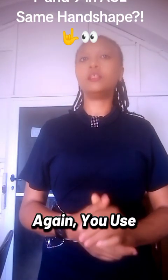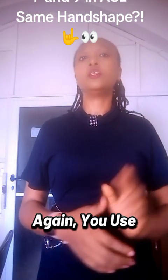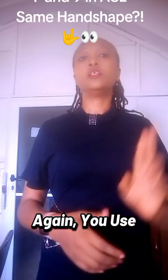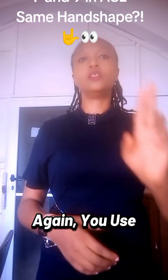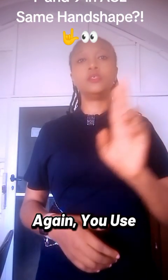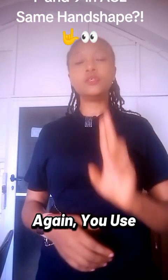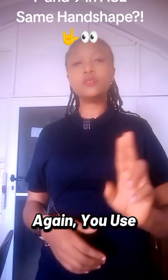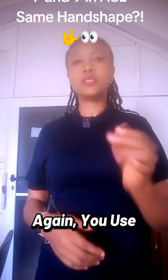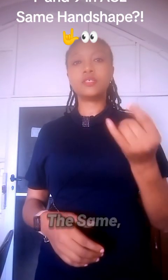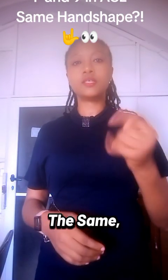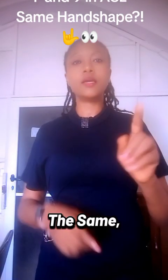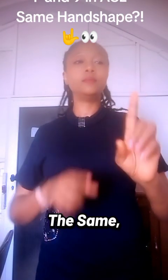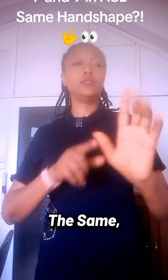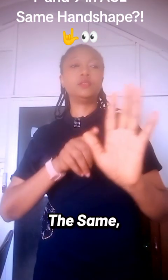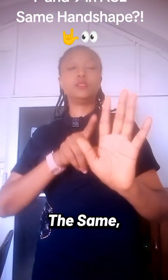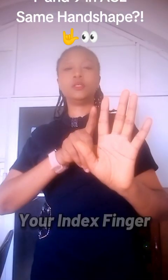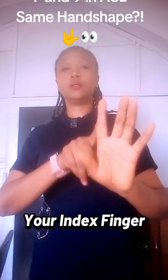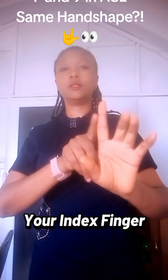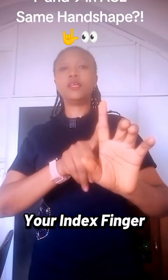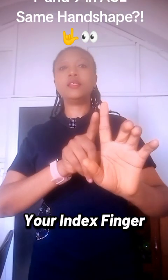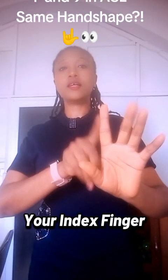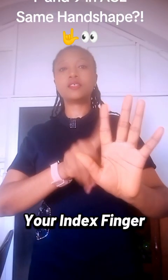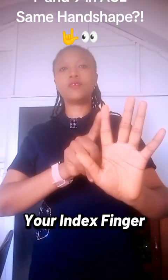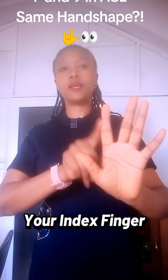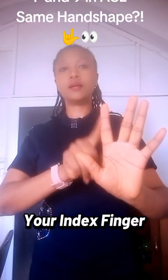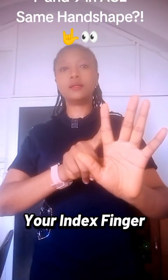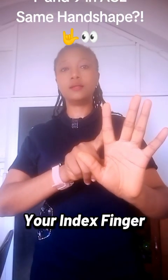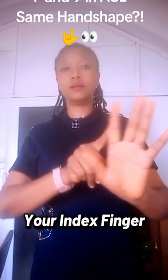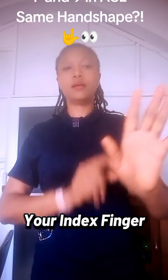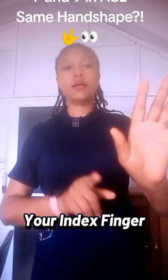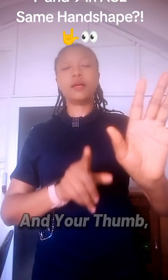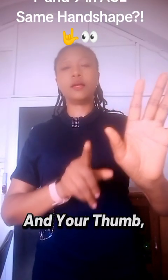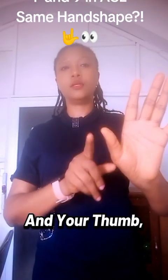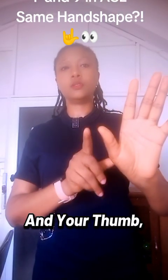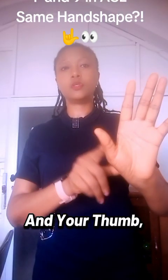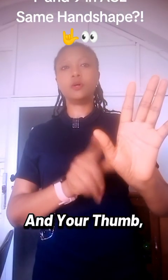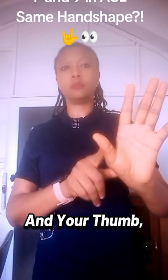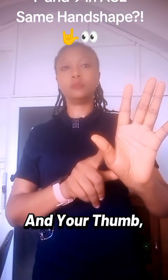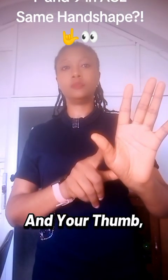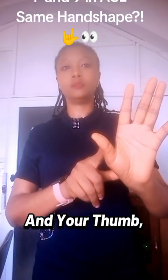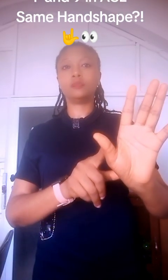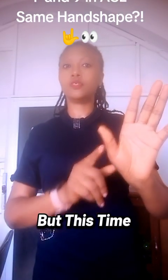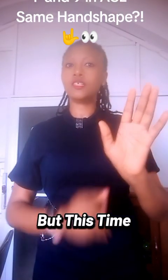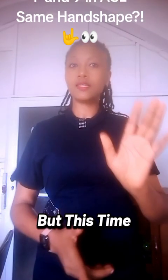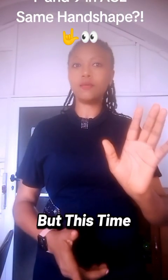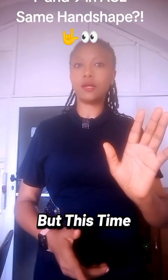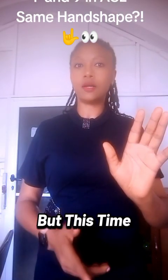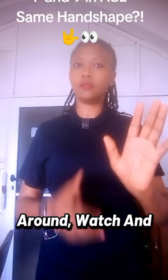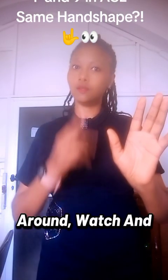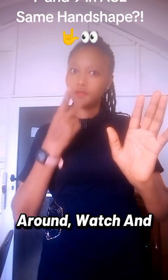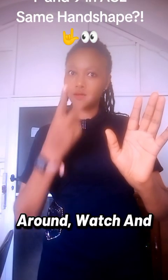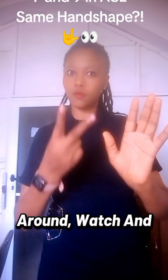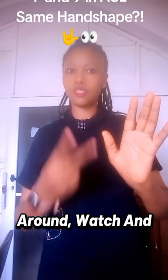Again, you use the same, your index finger and your thumb. But this time around, watch and